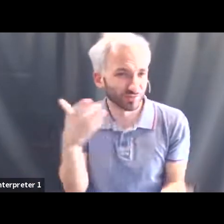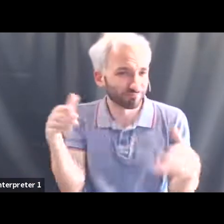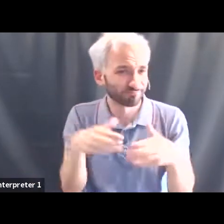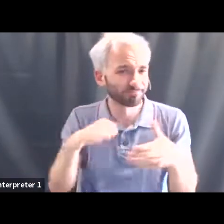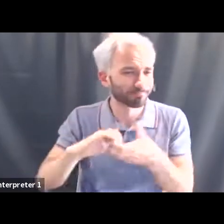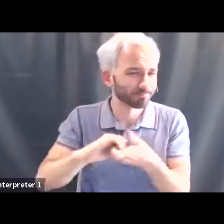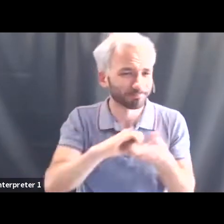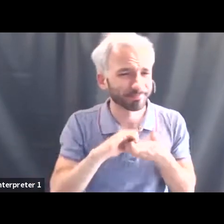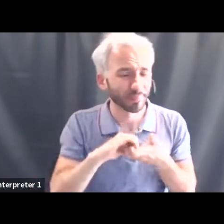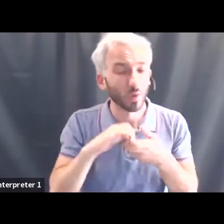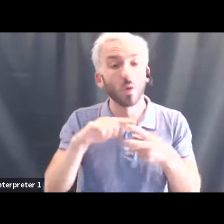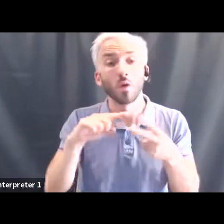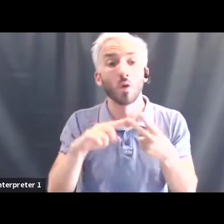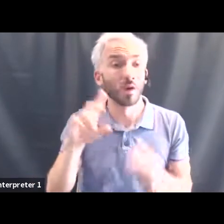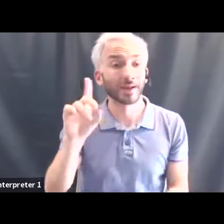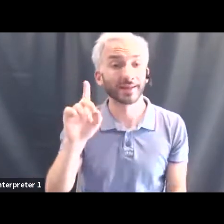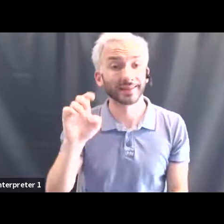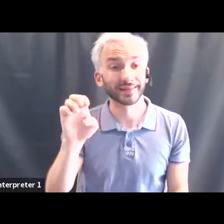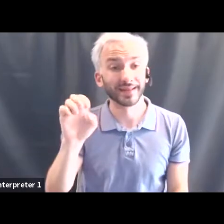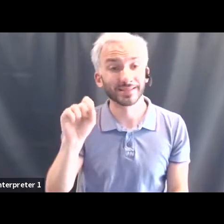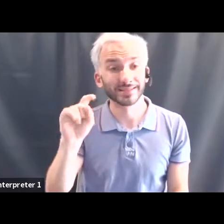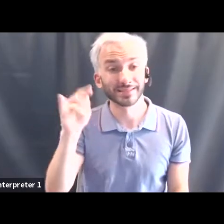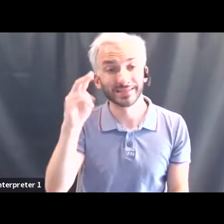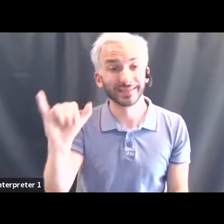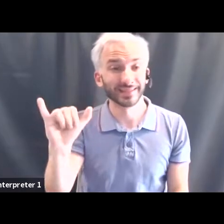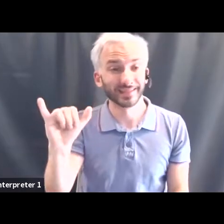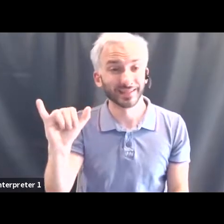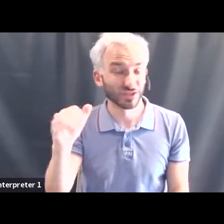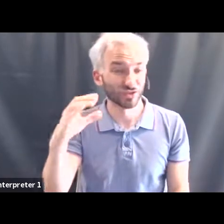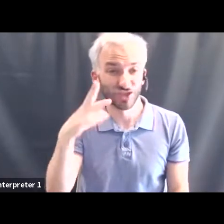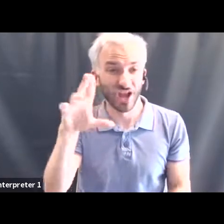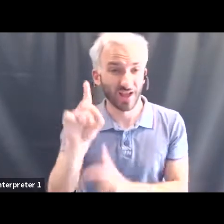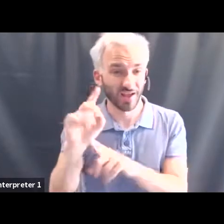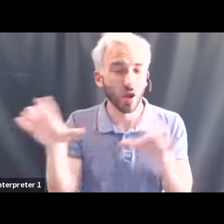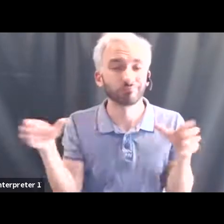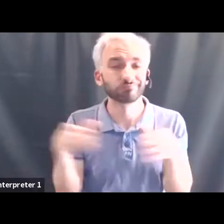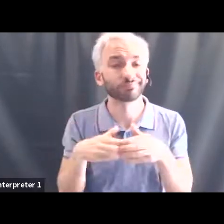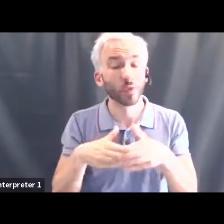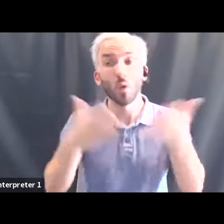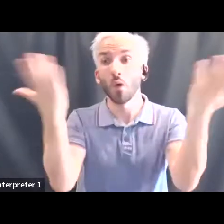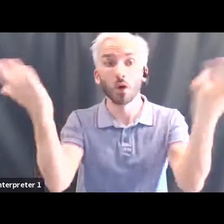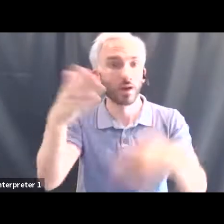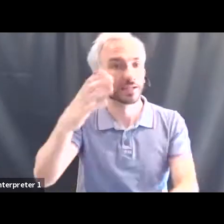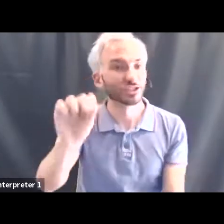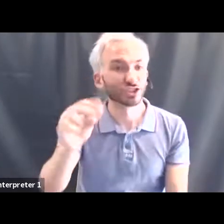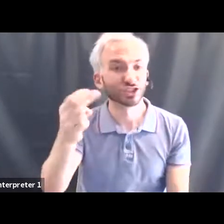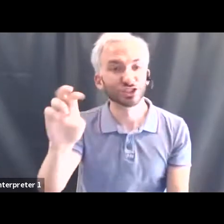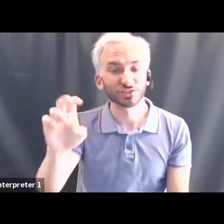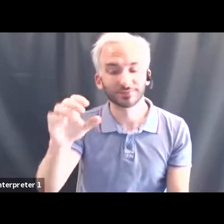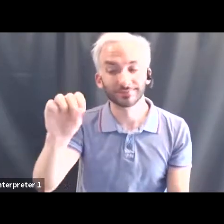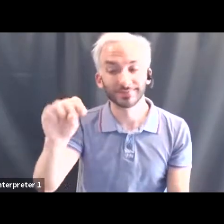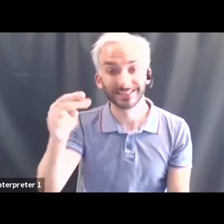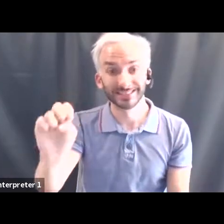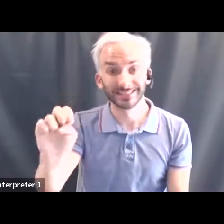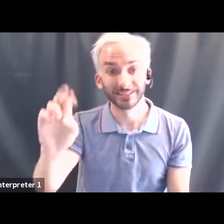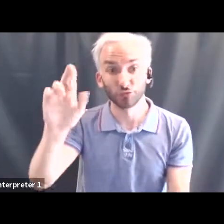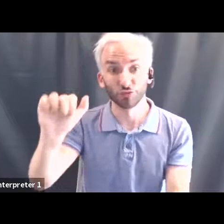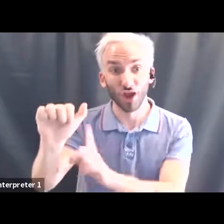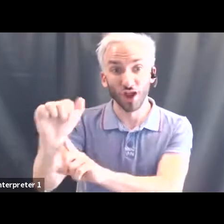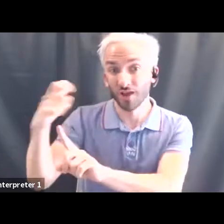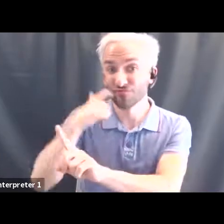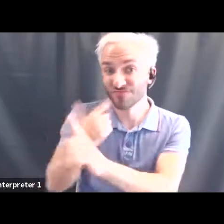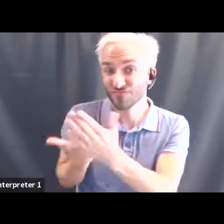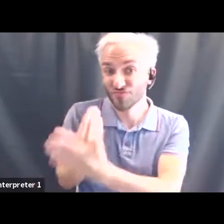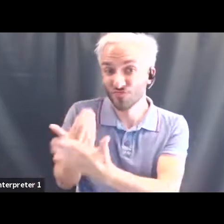times. Oh, I just thought of one, the She-Ra reboot. When we submit to the notion of the competition, we